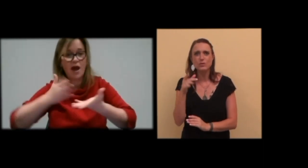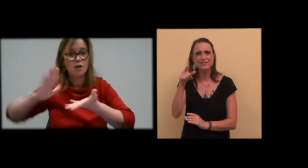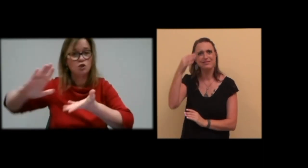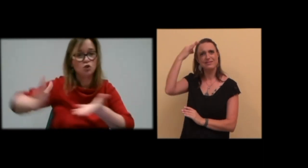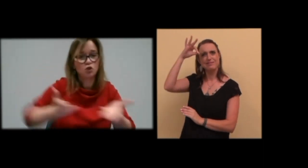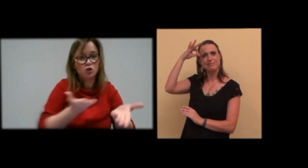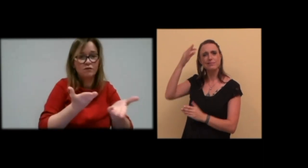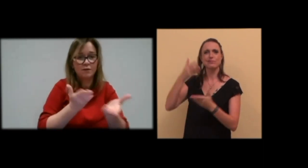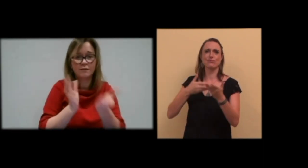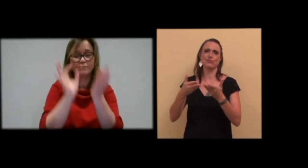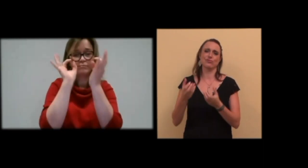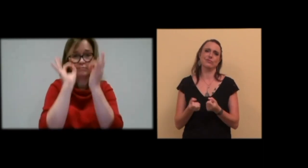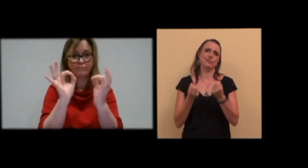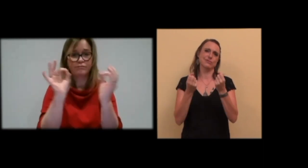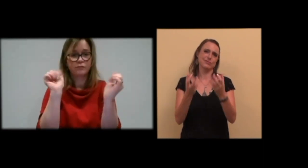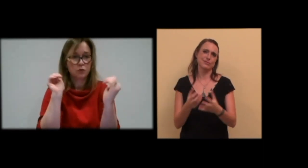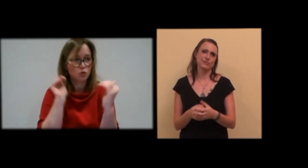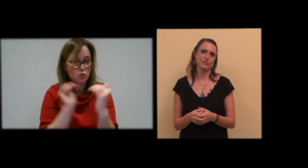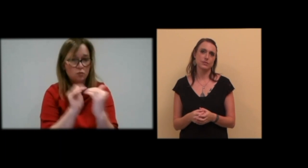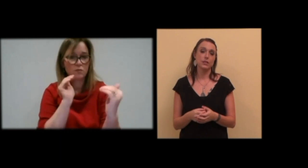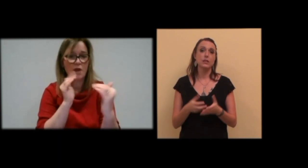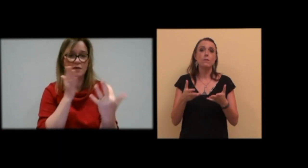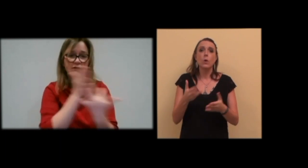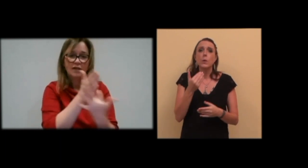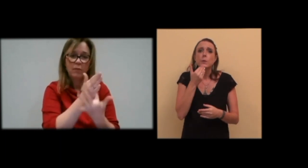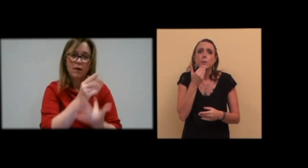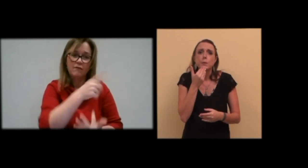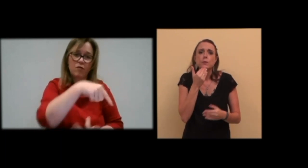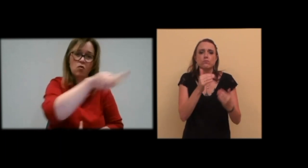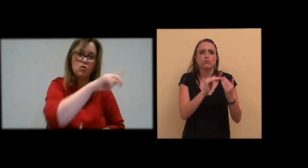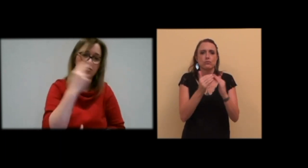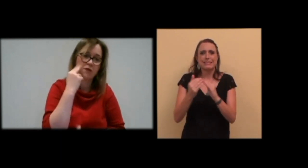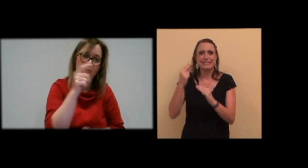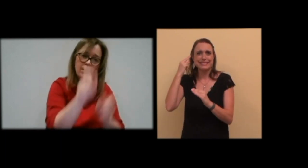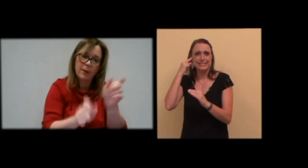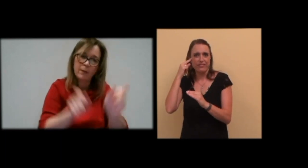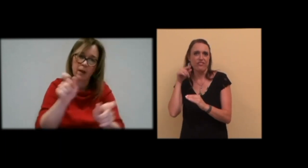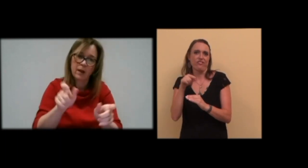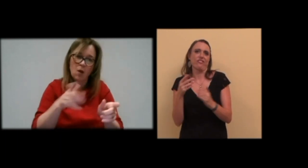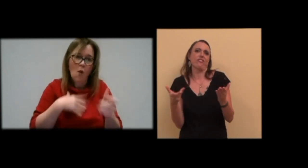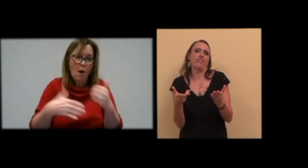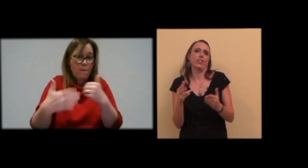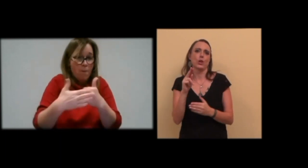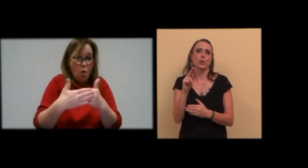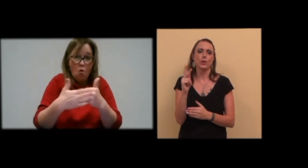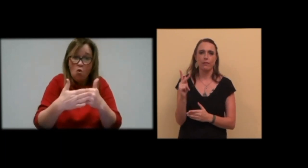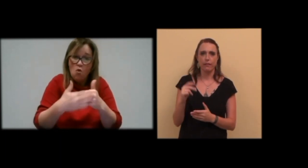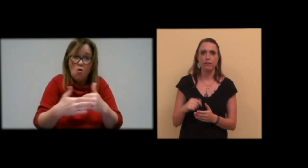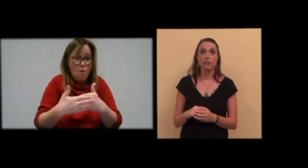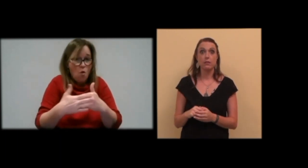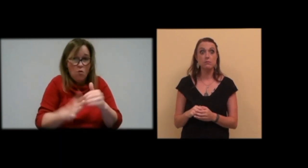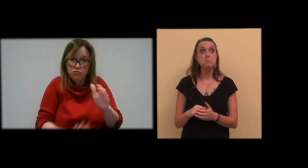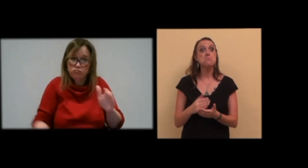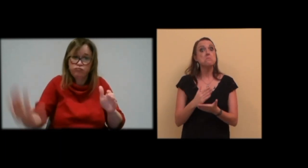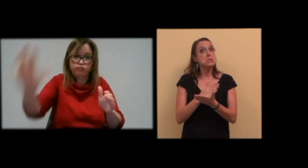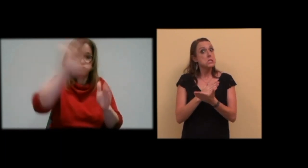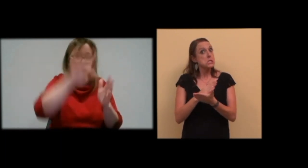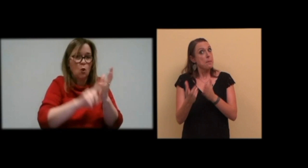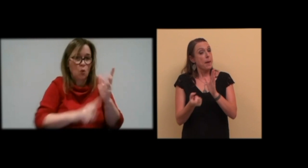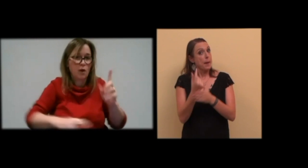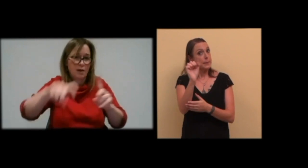to be accessible, and also for having specialist services provided for the deaf community in the